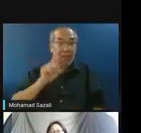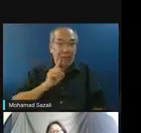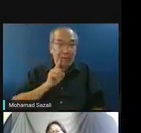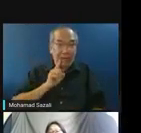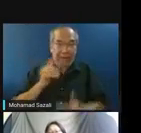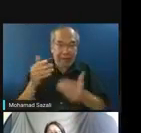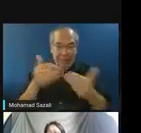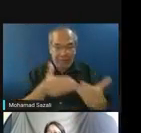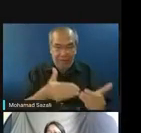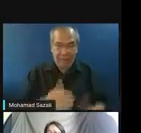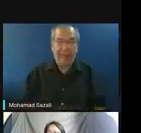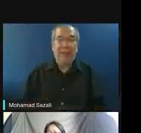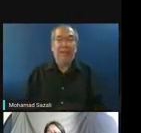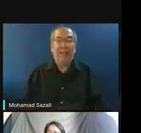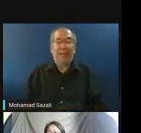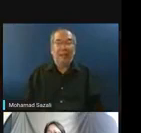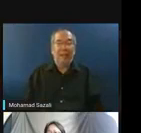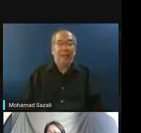So